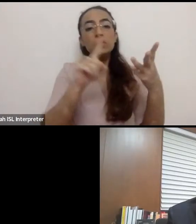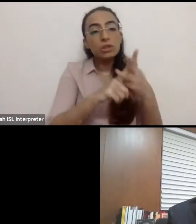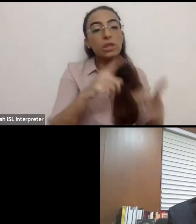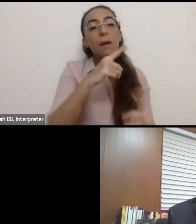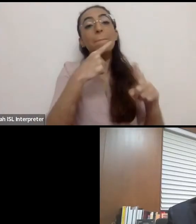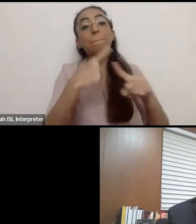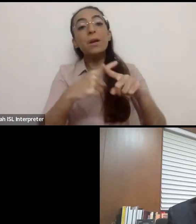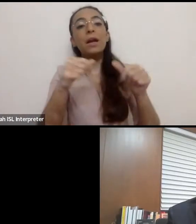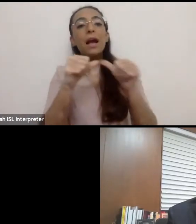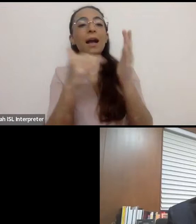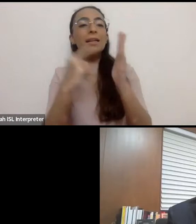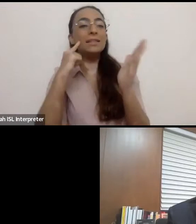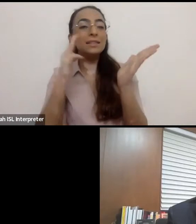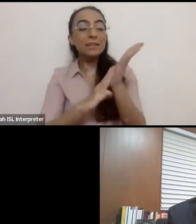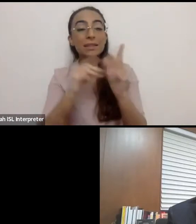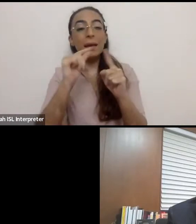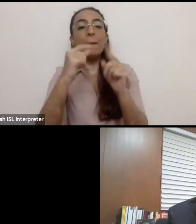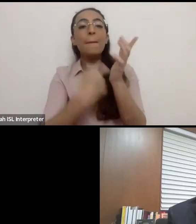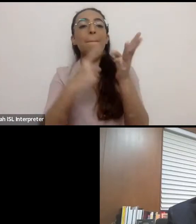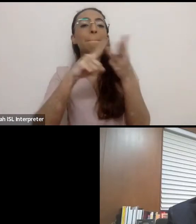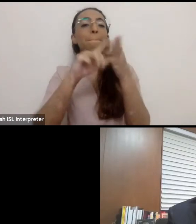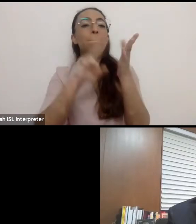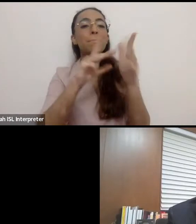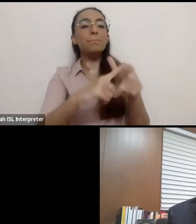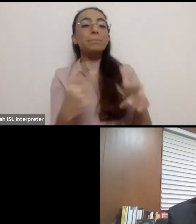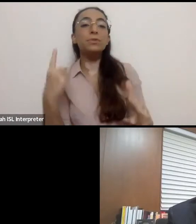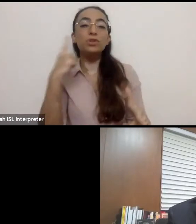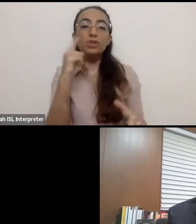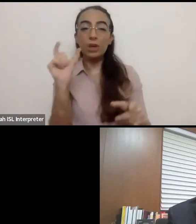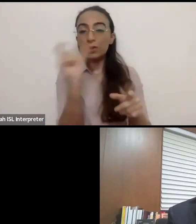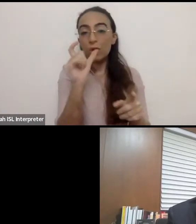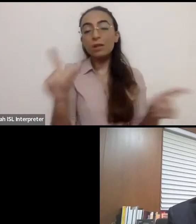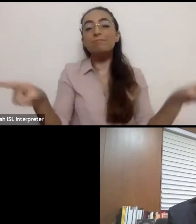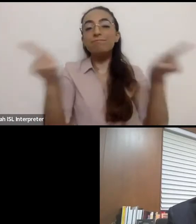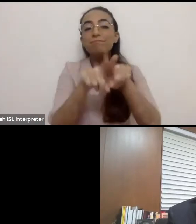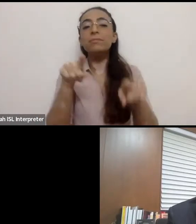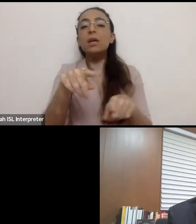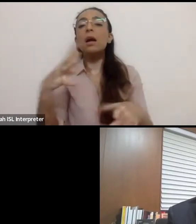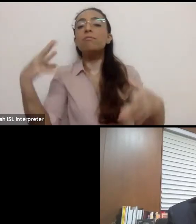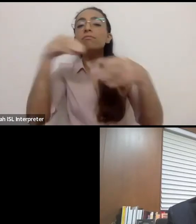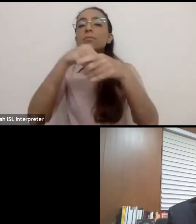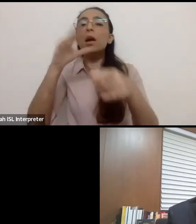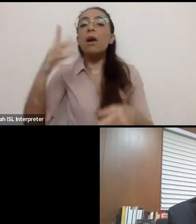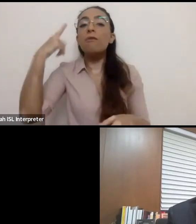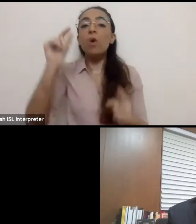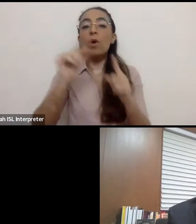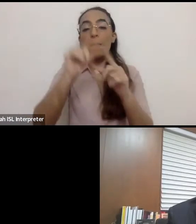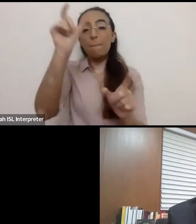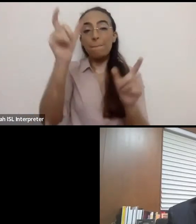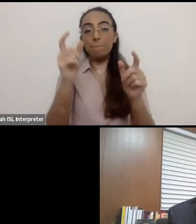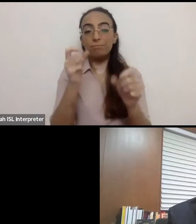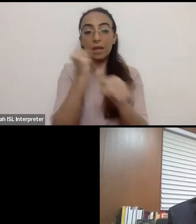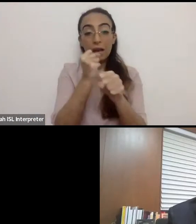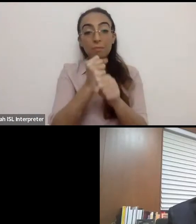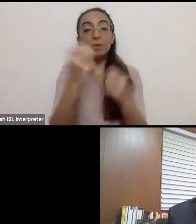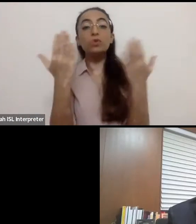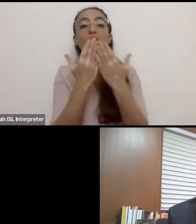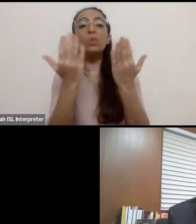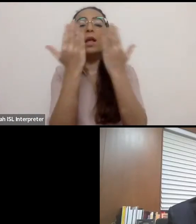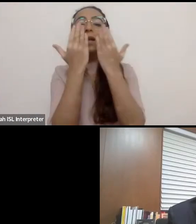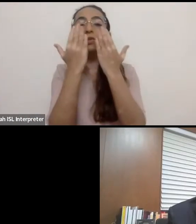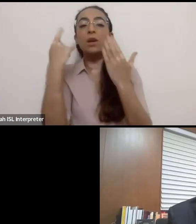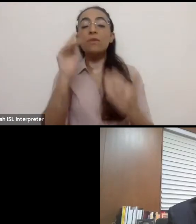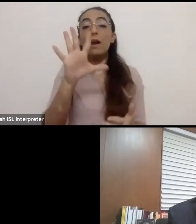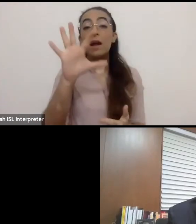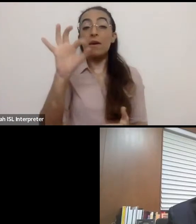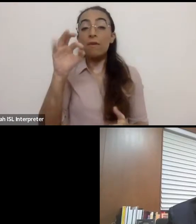Premji Foundation, which is focused on improving public school education, works with 350,000 government